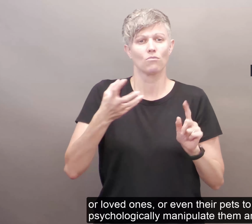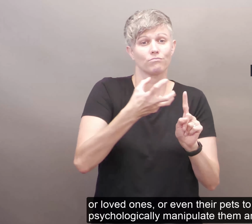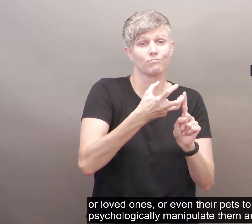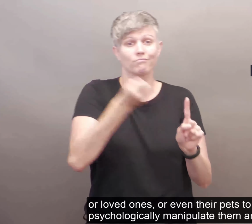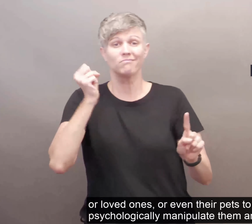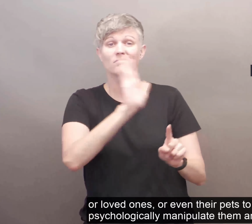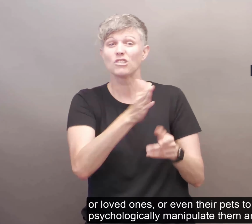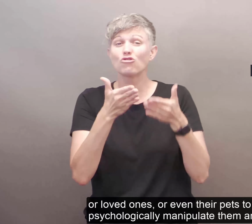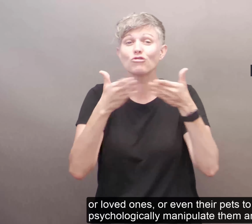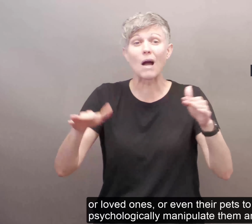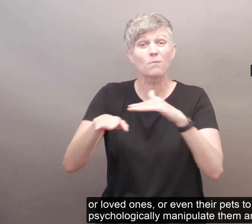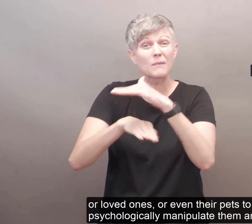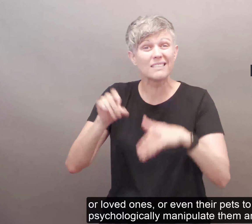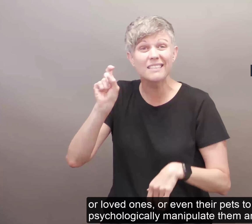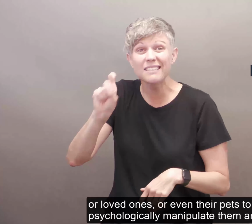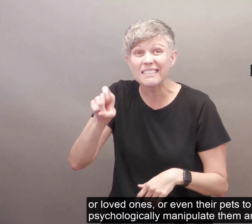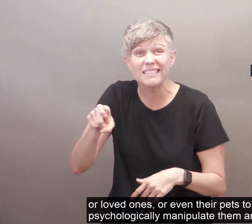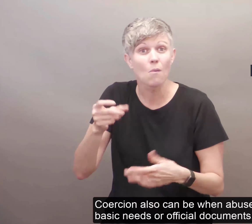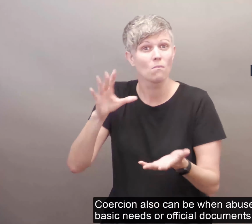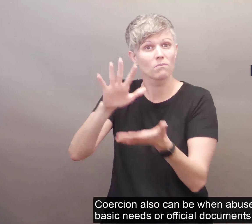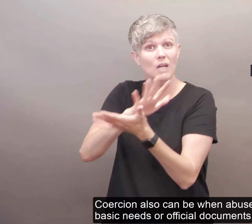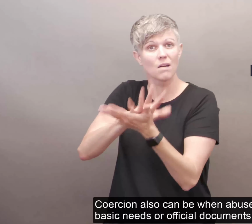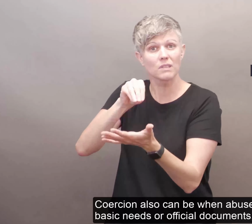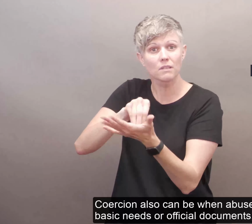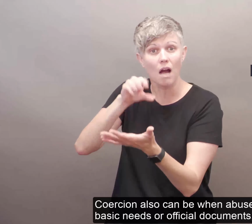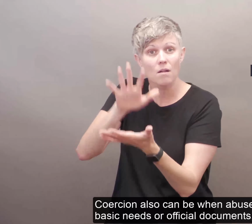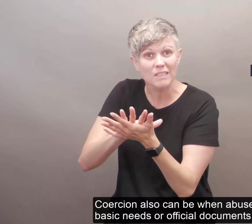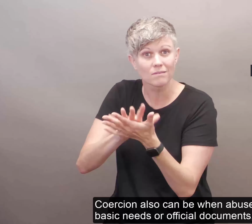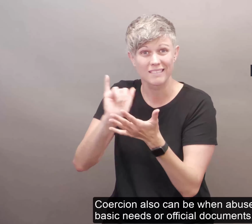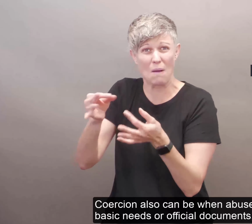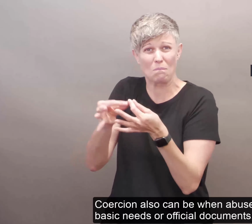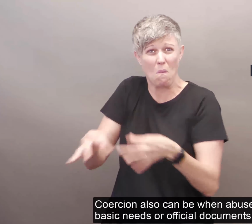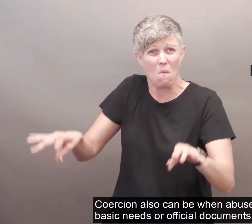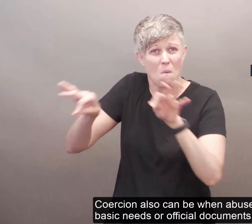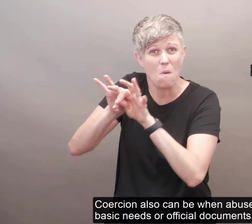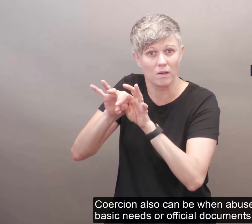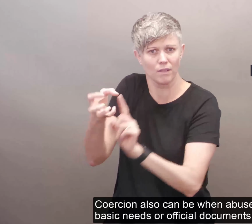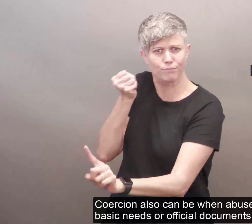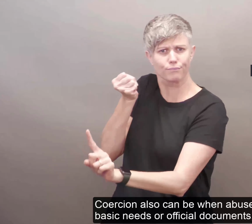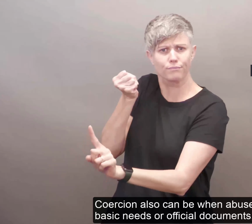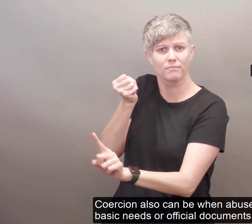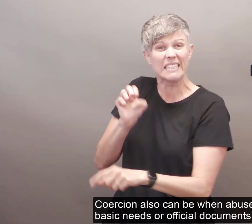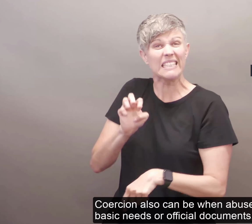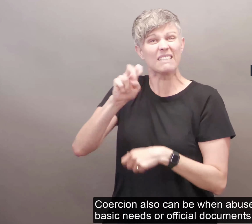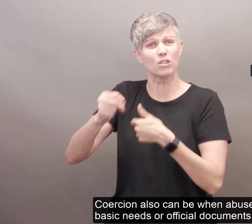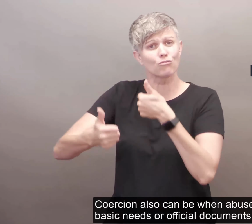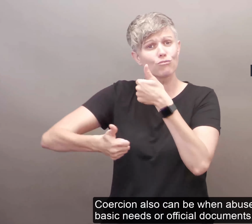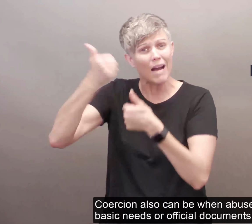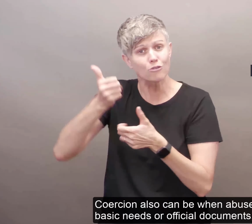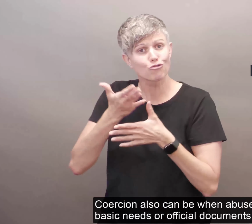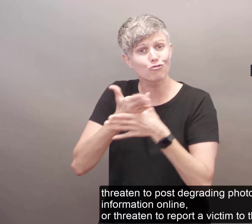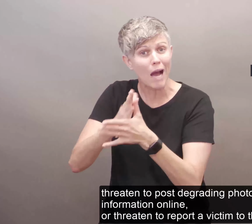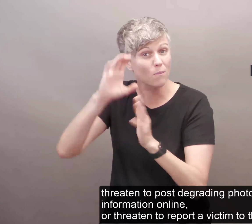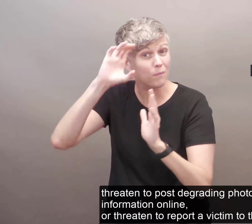fear. Coercion can also be when abusers withhold basic needs or official documents, threaten to post degrading photos or